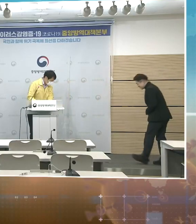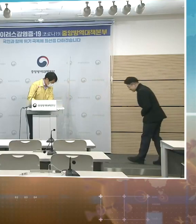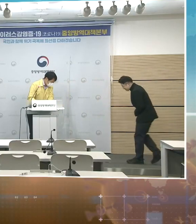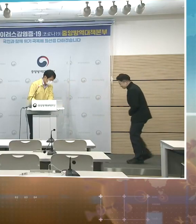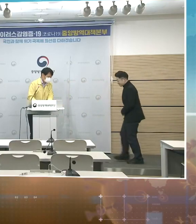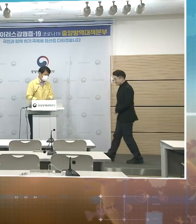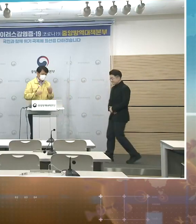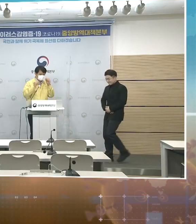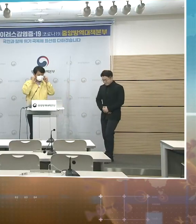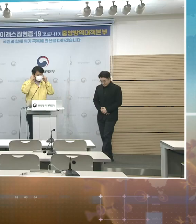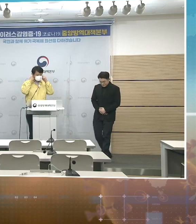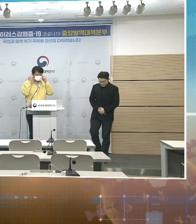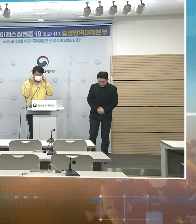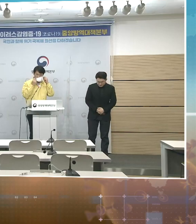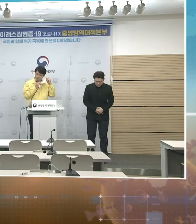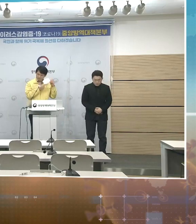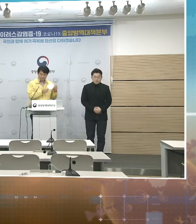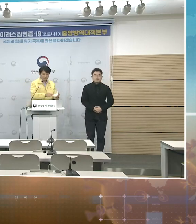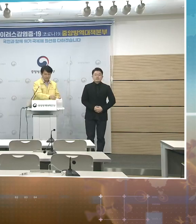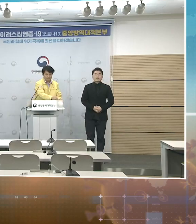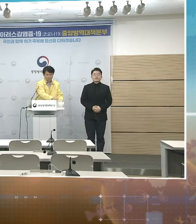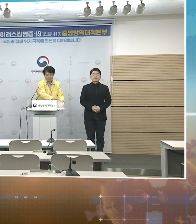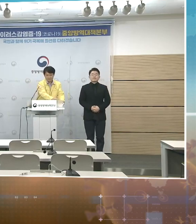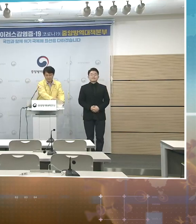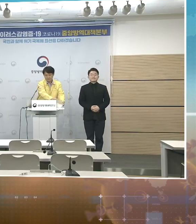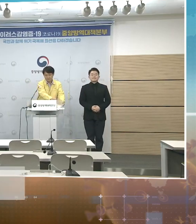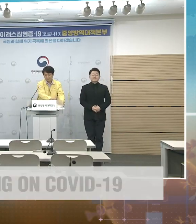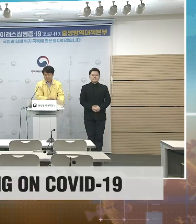more weeks. The briefing is about to start. We'll come back to you